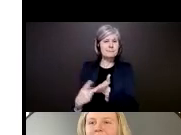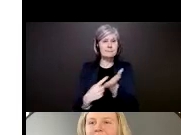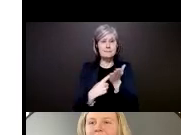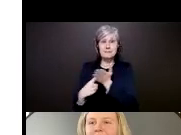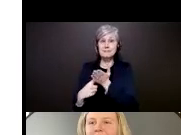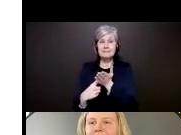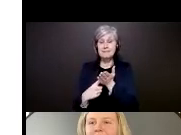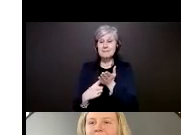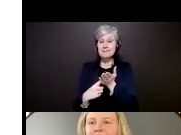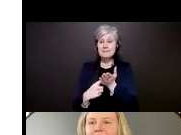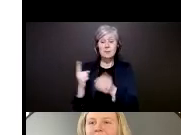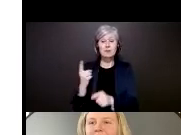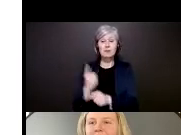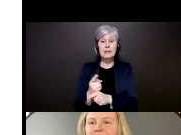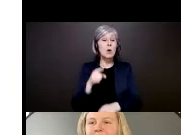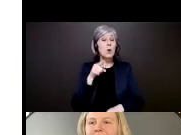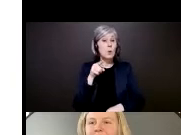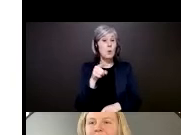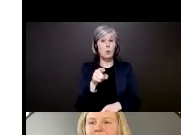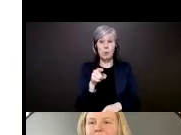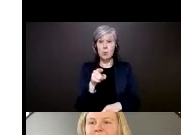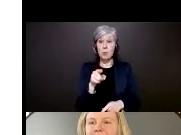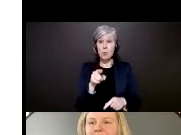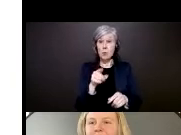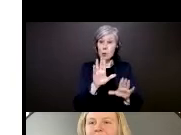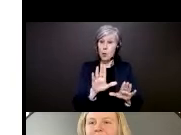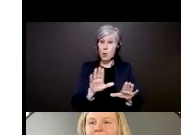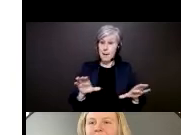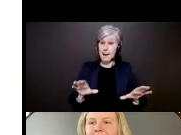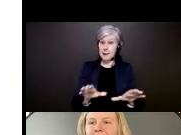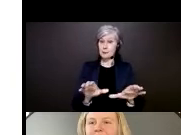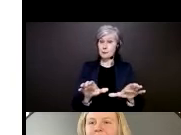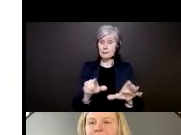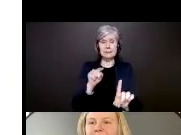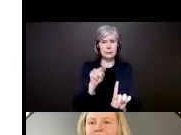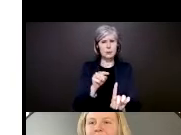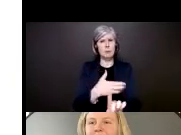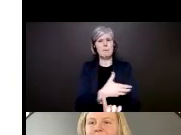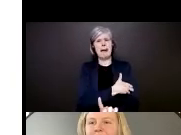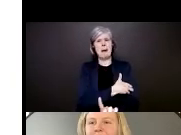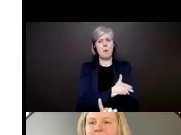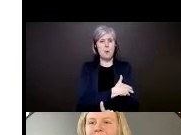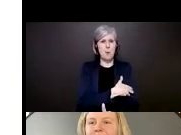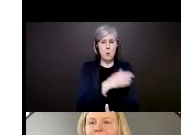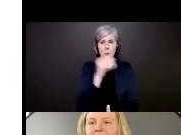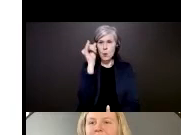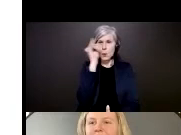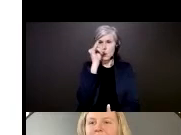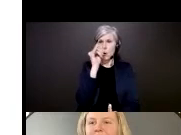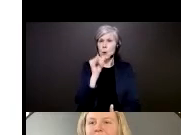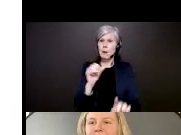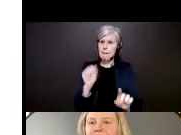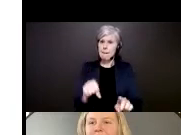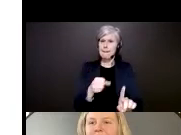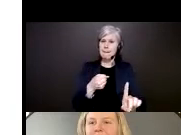every action has an impact. We have to rethink ourselves as not victims of circumstances so big beyond our